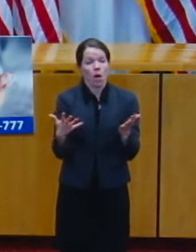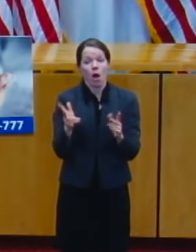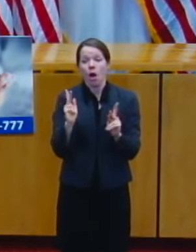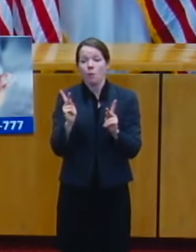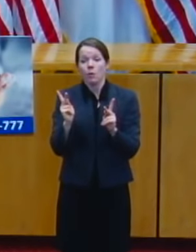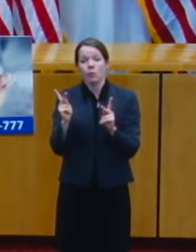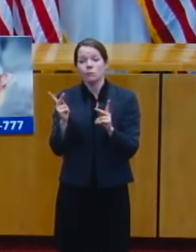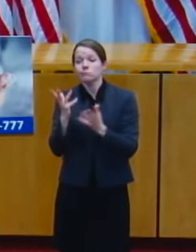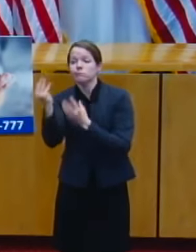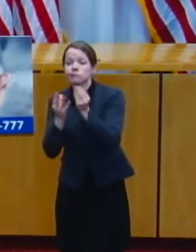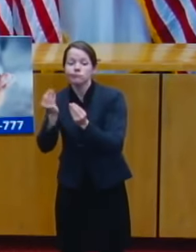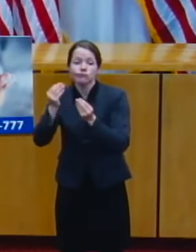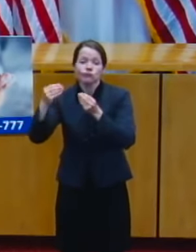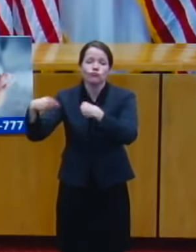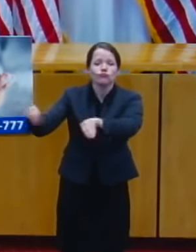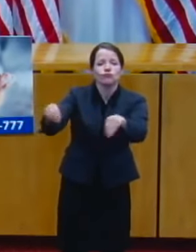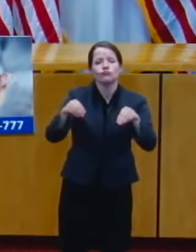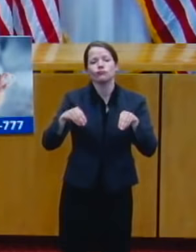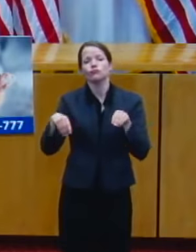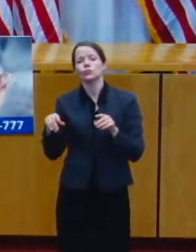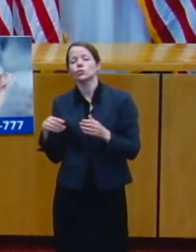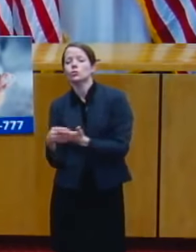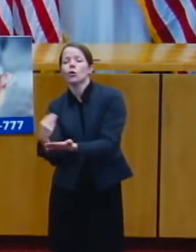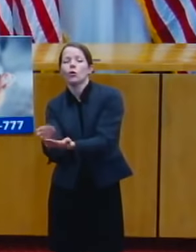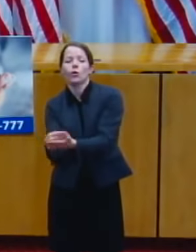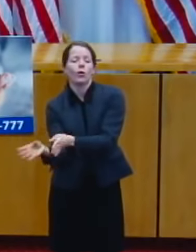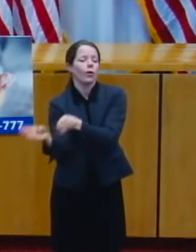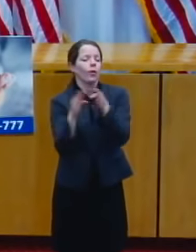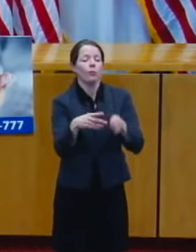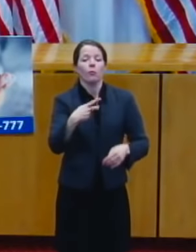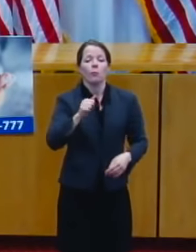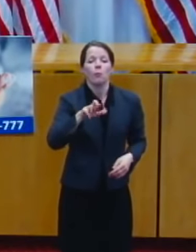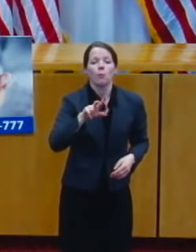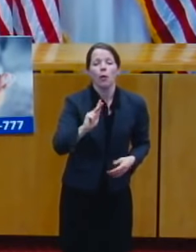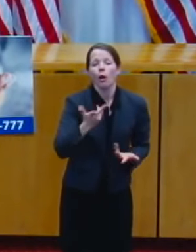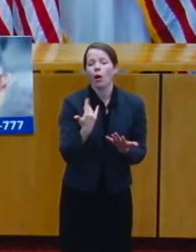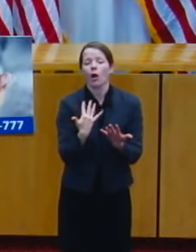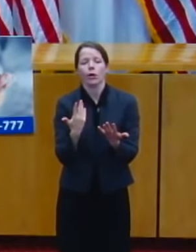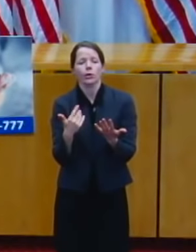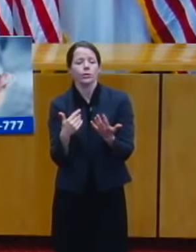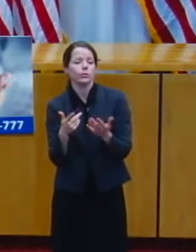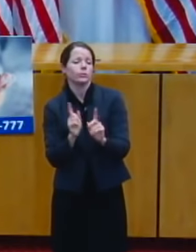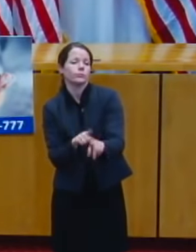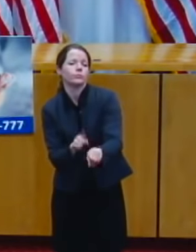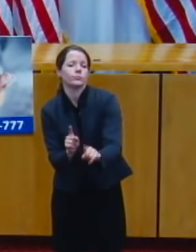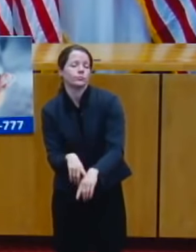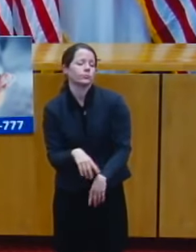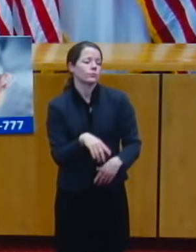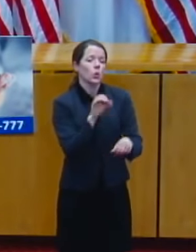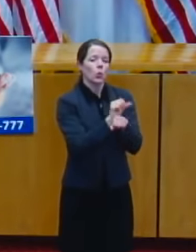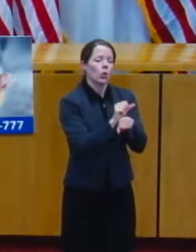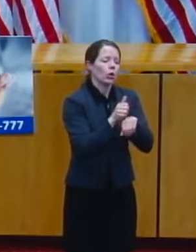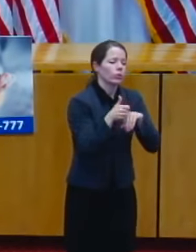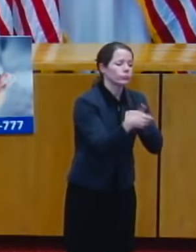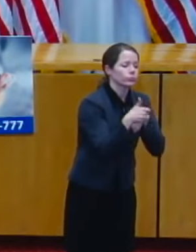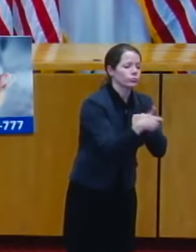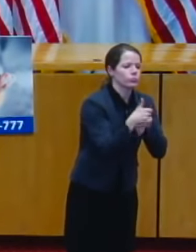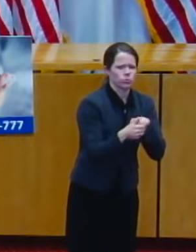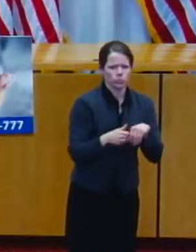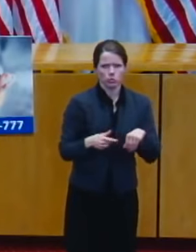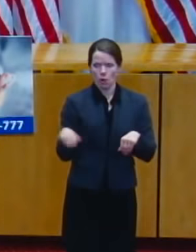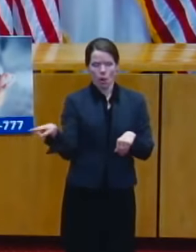in park activity, a 45% drop in work activity. I mean, we've had some pretty